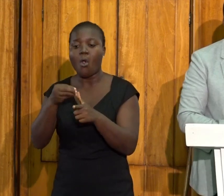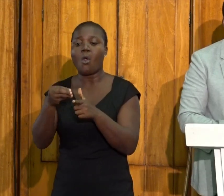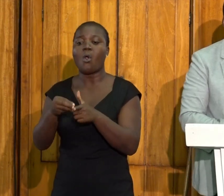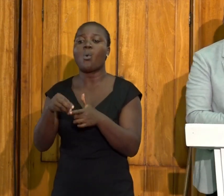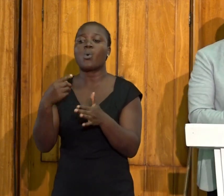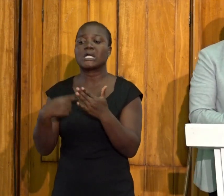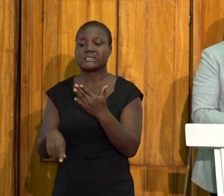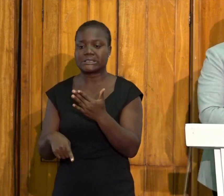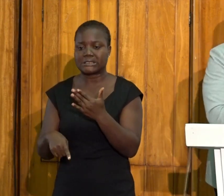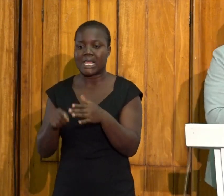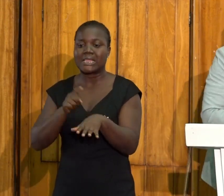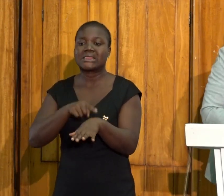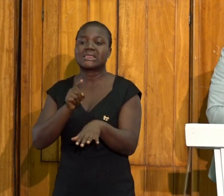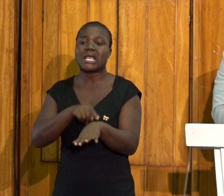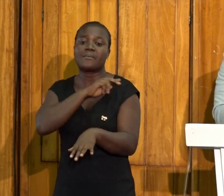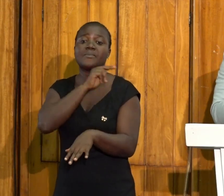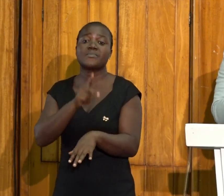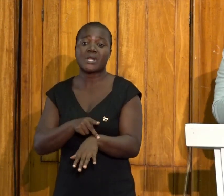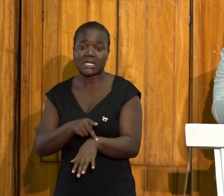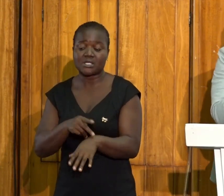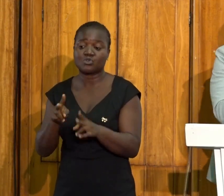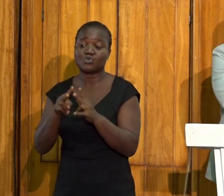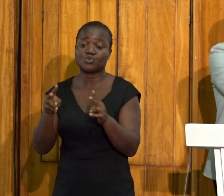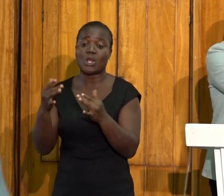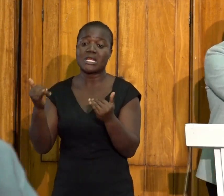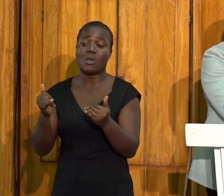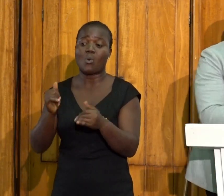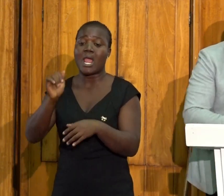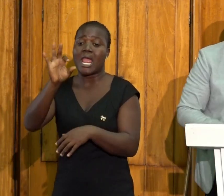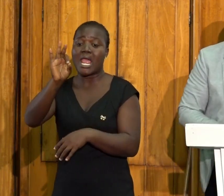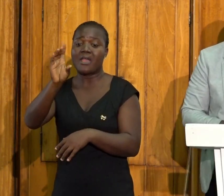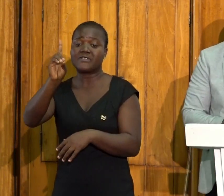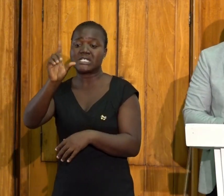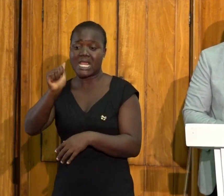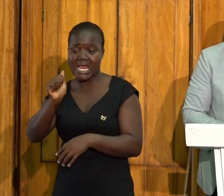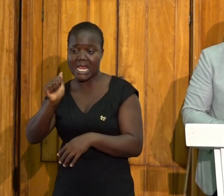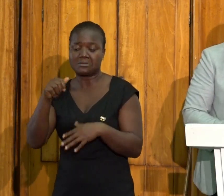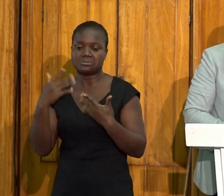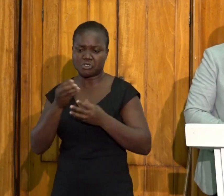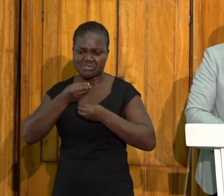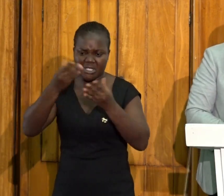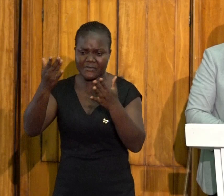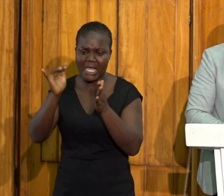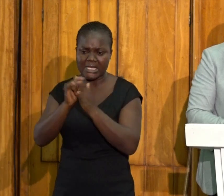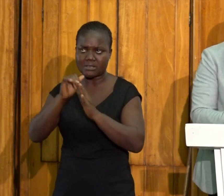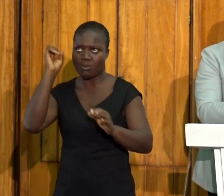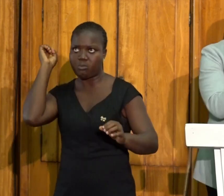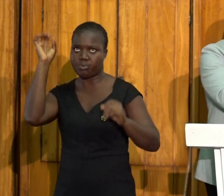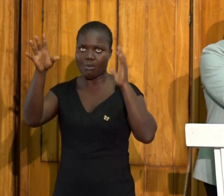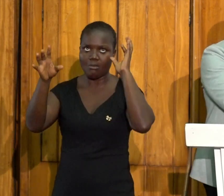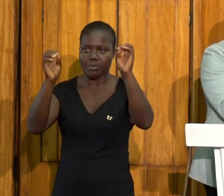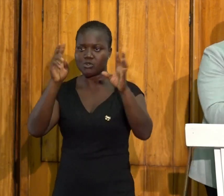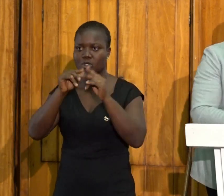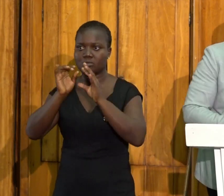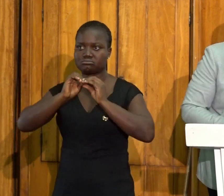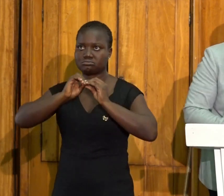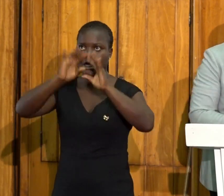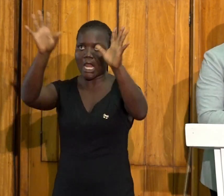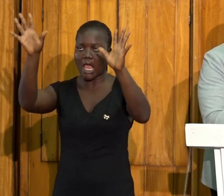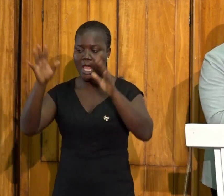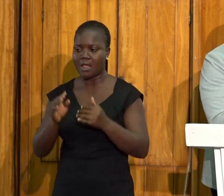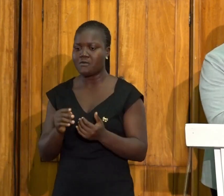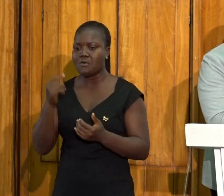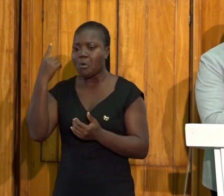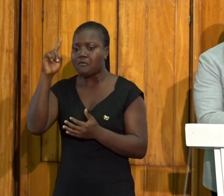during pregnancy. So FDA has already given that green light based on the initial data, which is great for LAN. So from this information, we